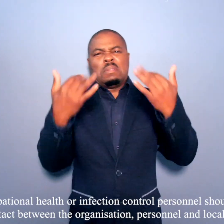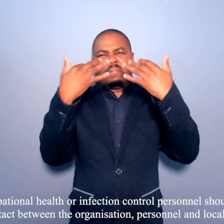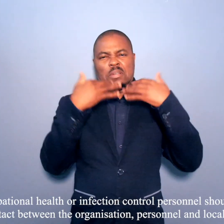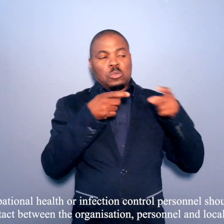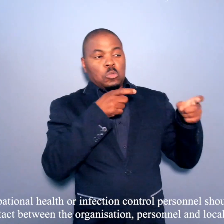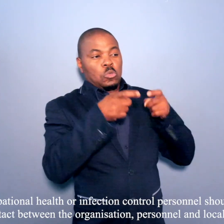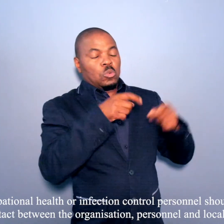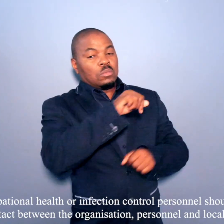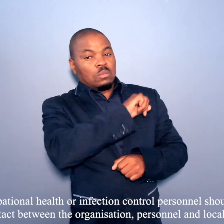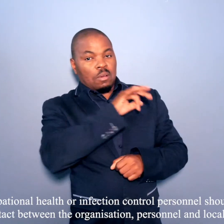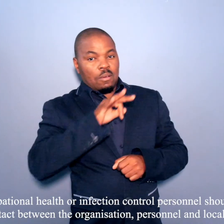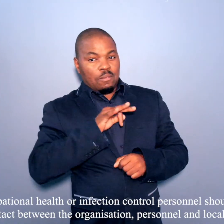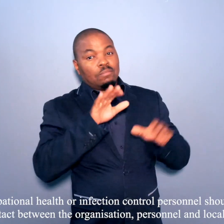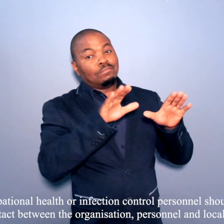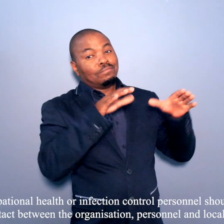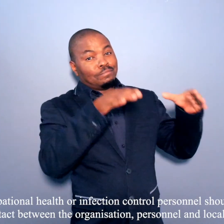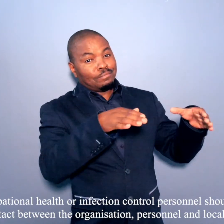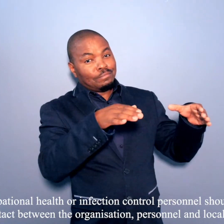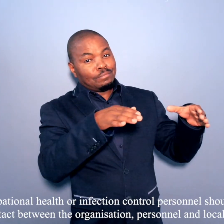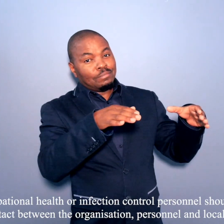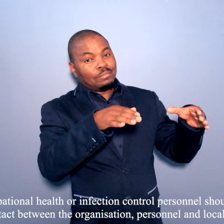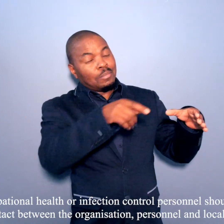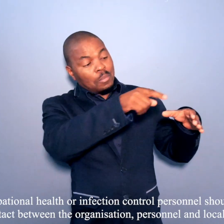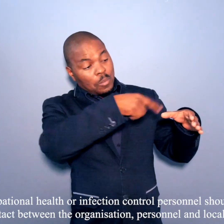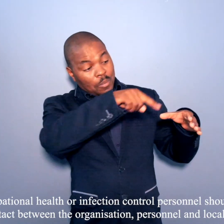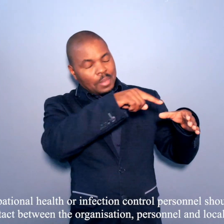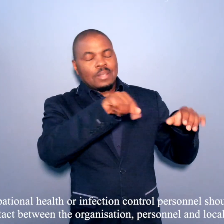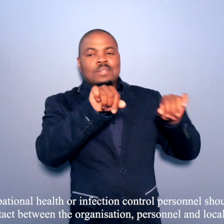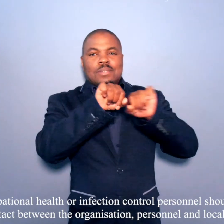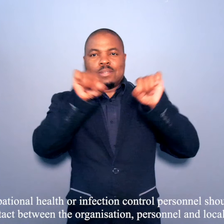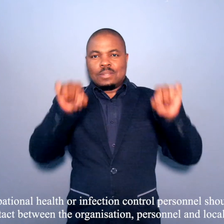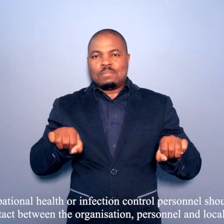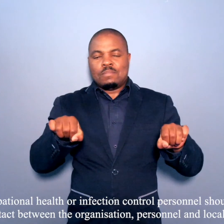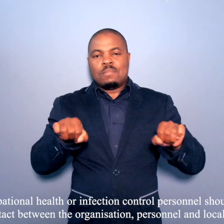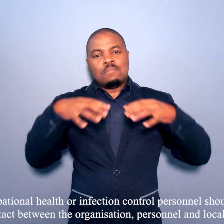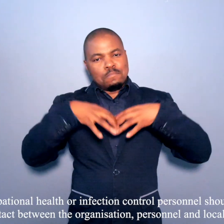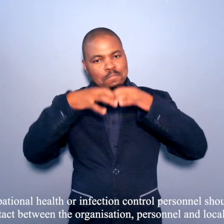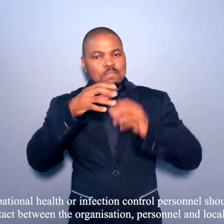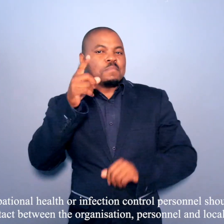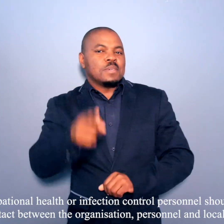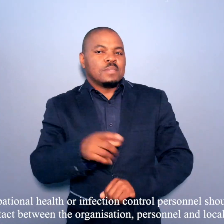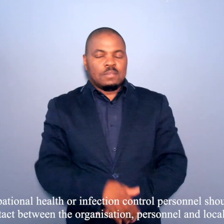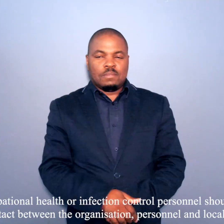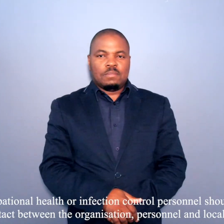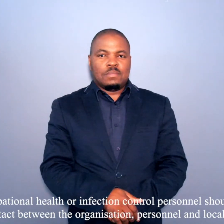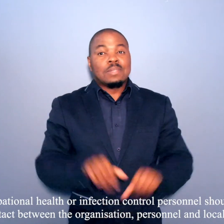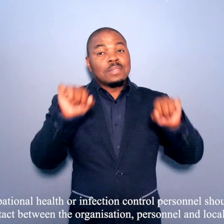The occupational health and infection control personnel should establish points of contact between the